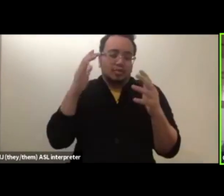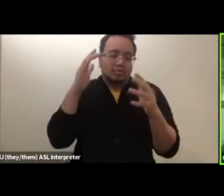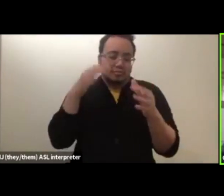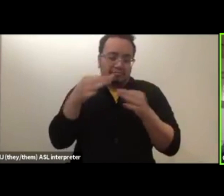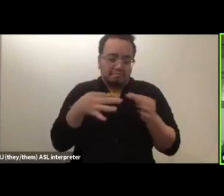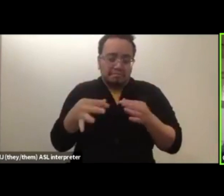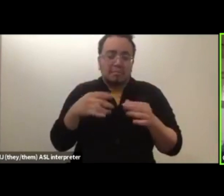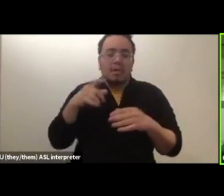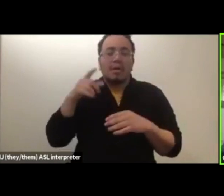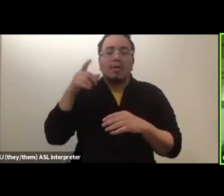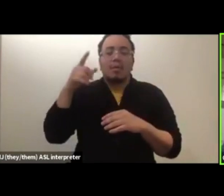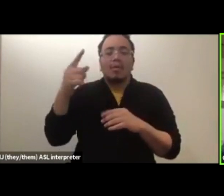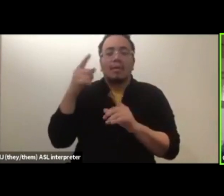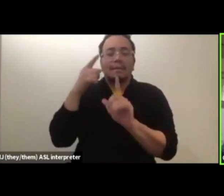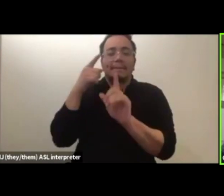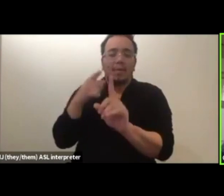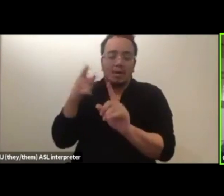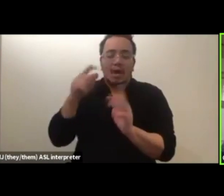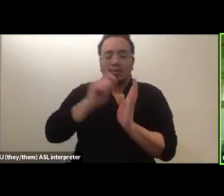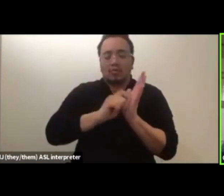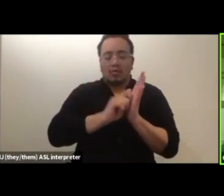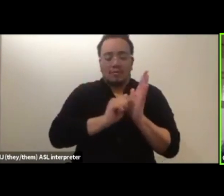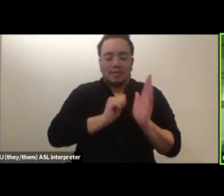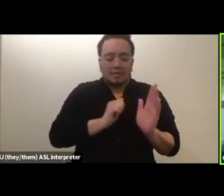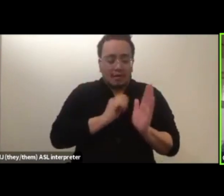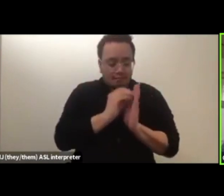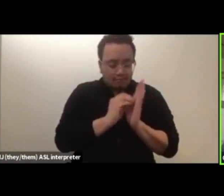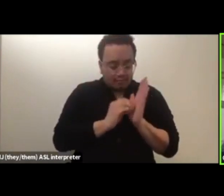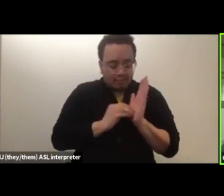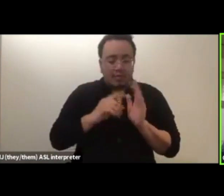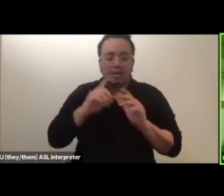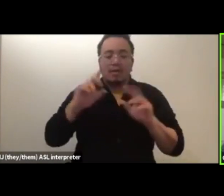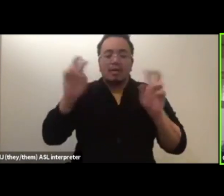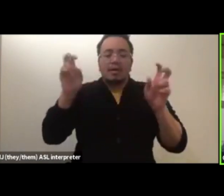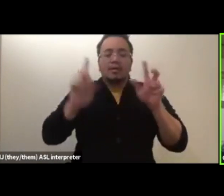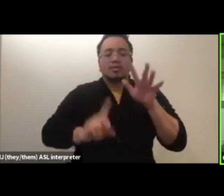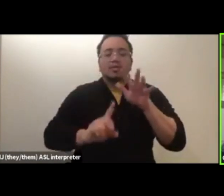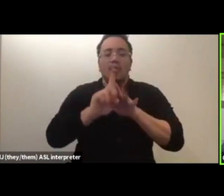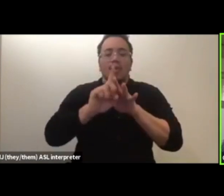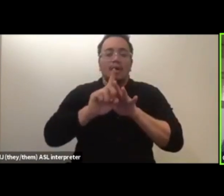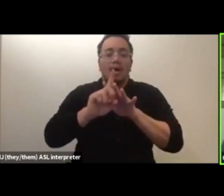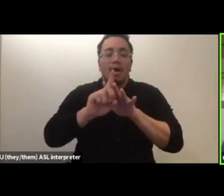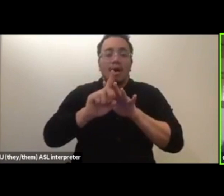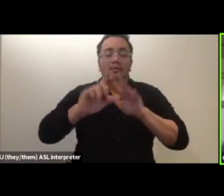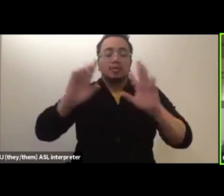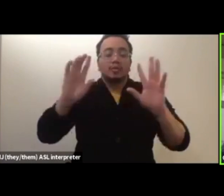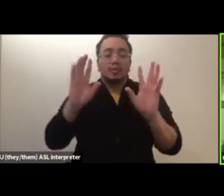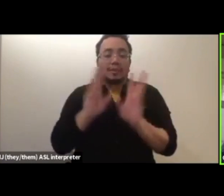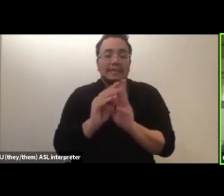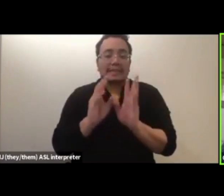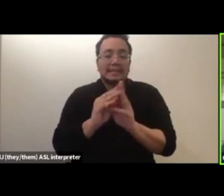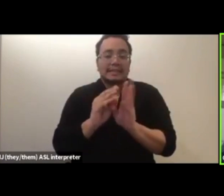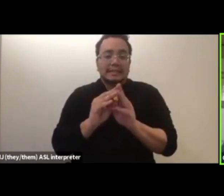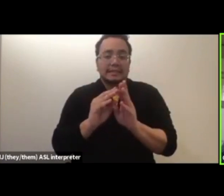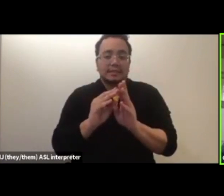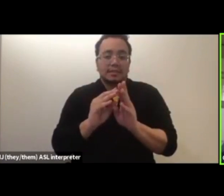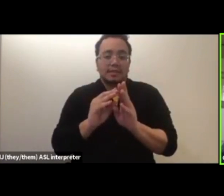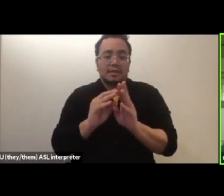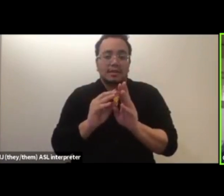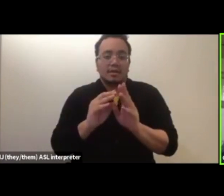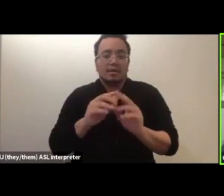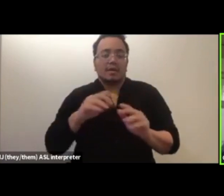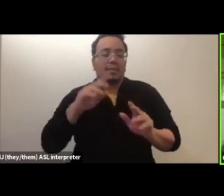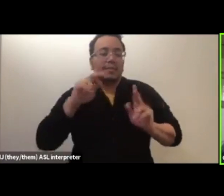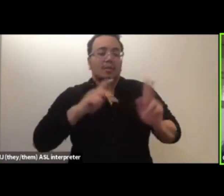Ciora said is, I wrote it down here, was showing up to meetings that they don't expect us to be at is